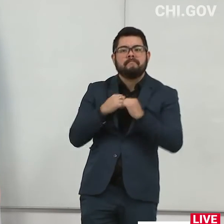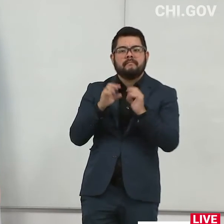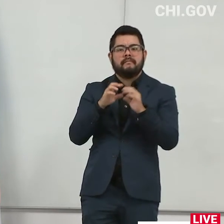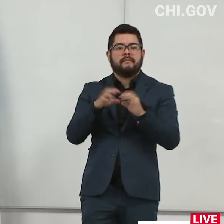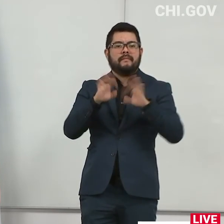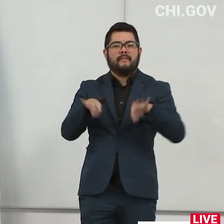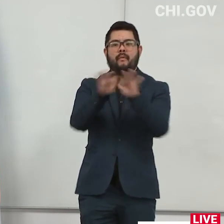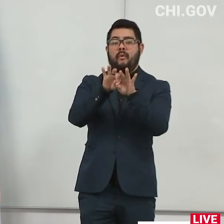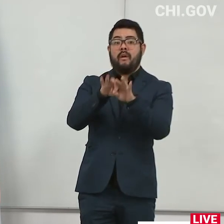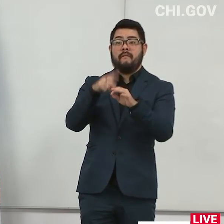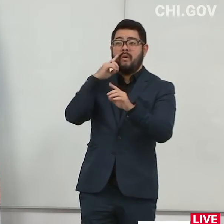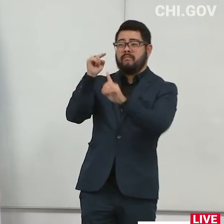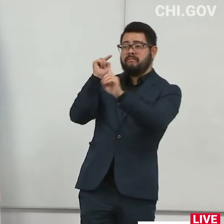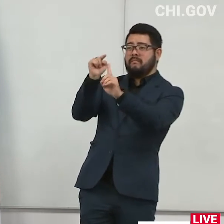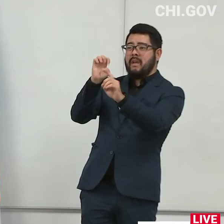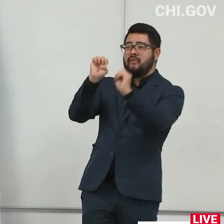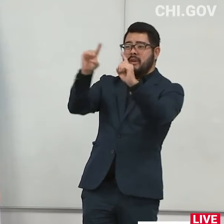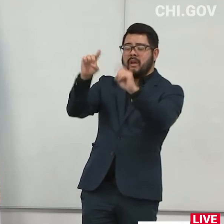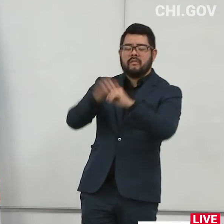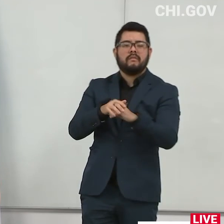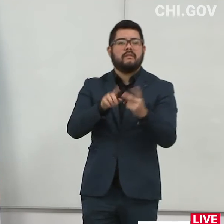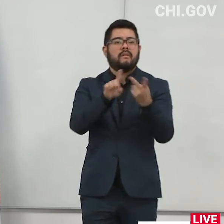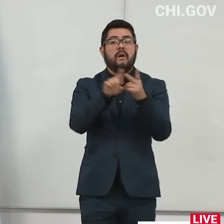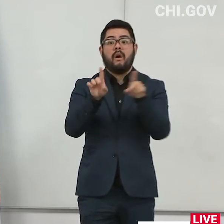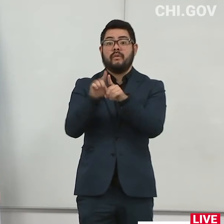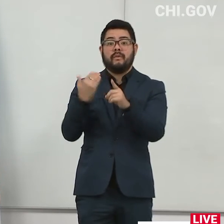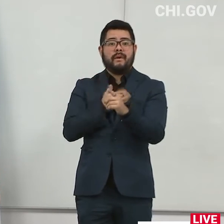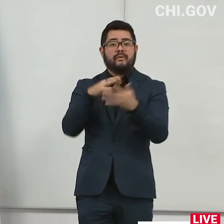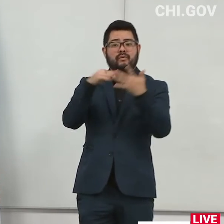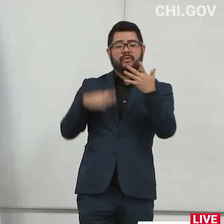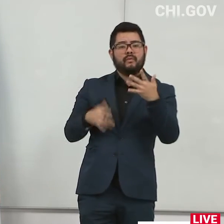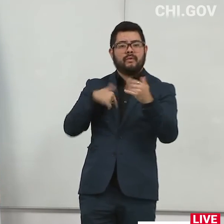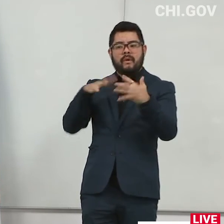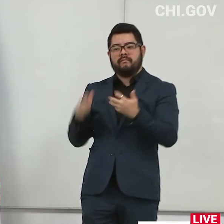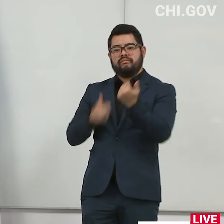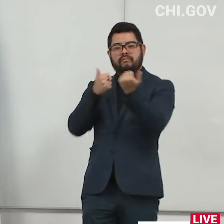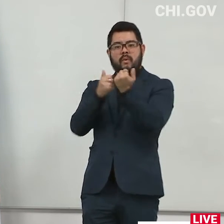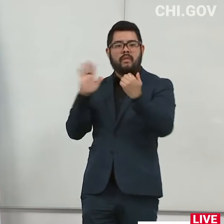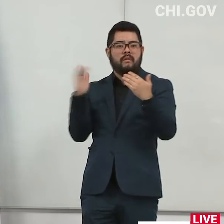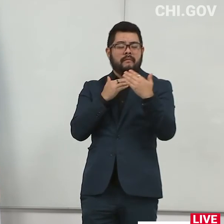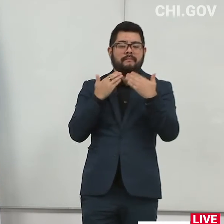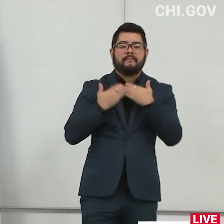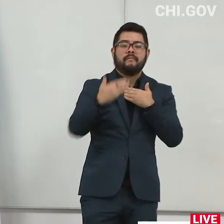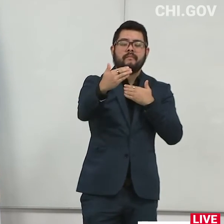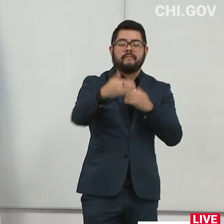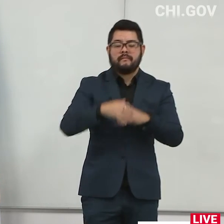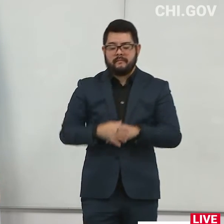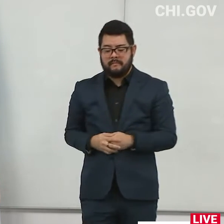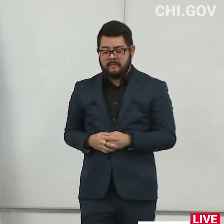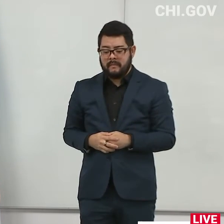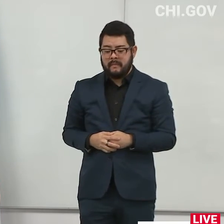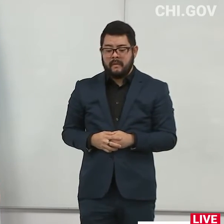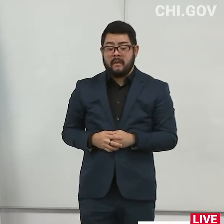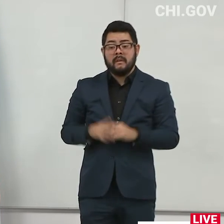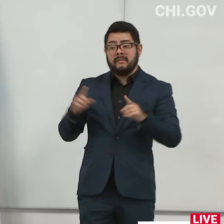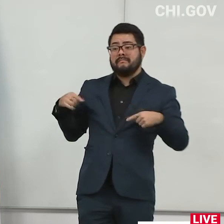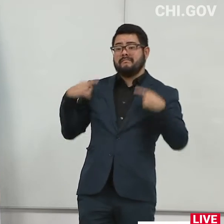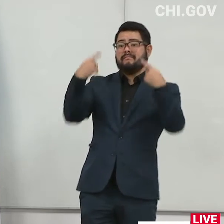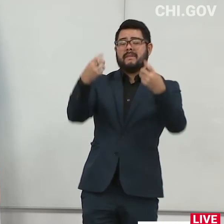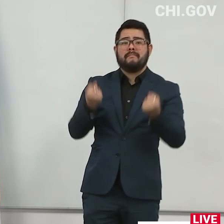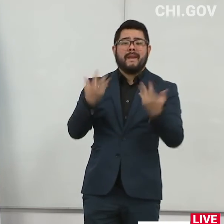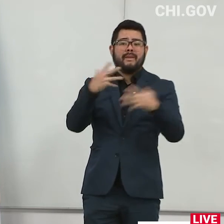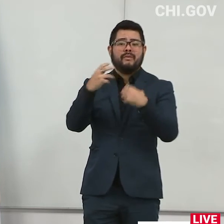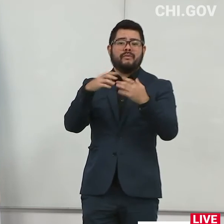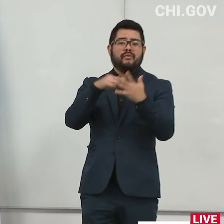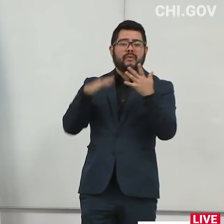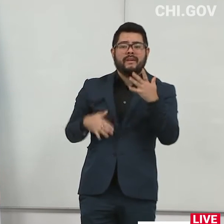in our city and how we support our students' future. Students who for years have been struggling under the weight of